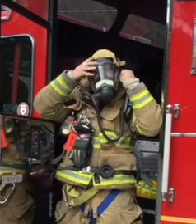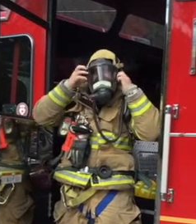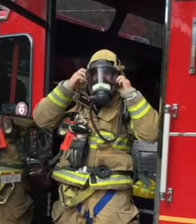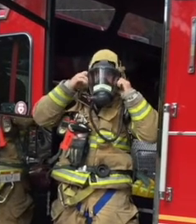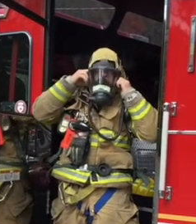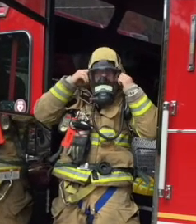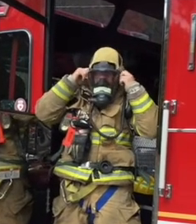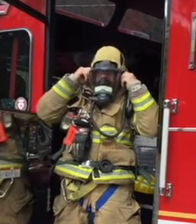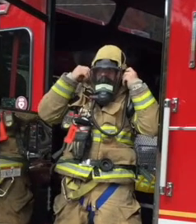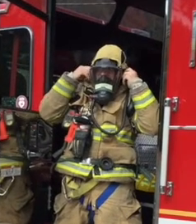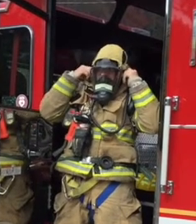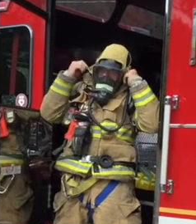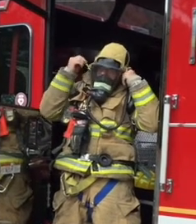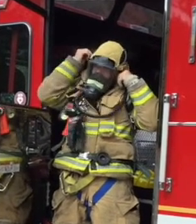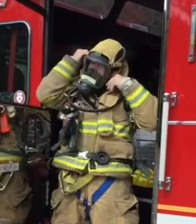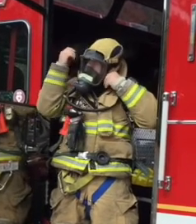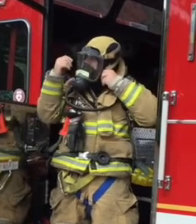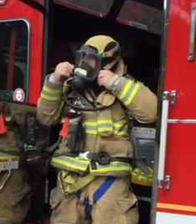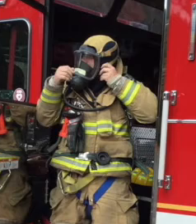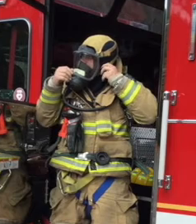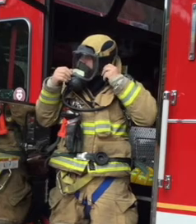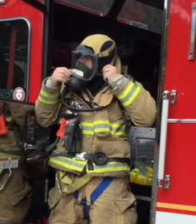And then before we go in, we have to put our masks on.